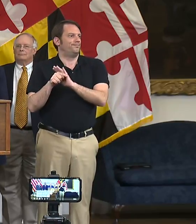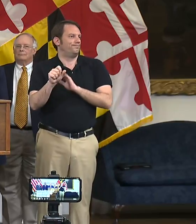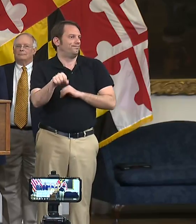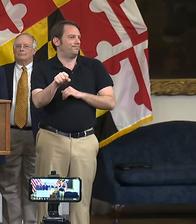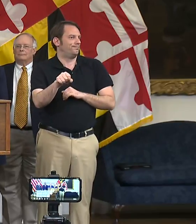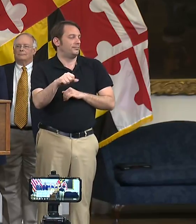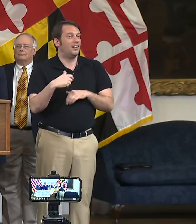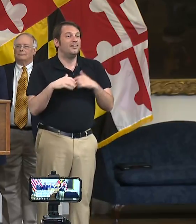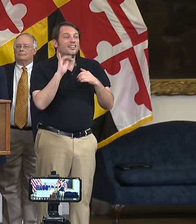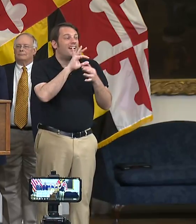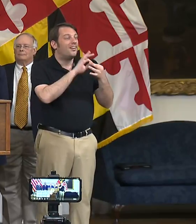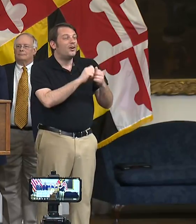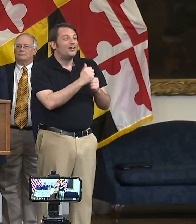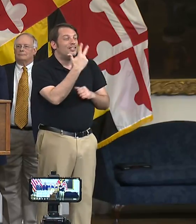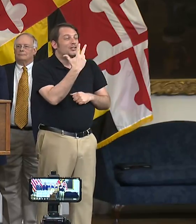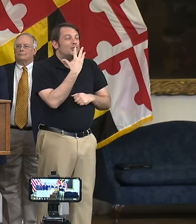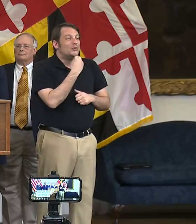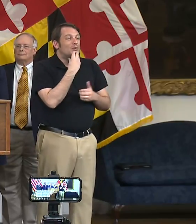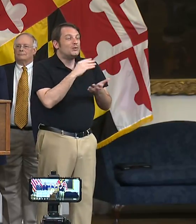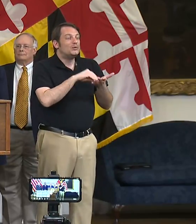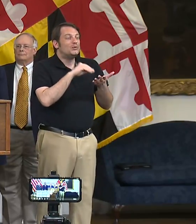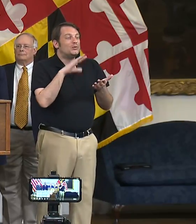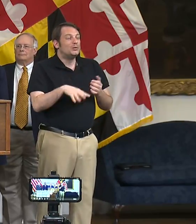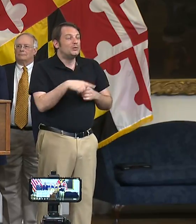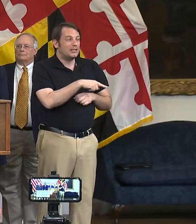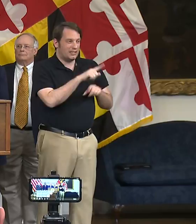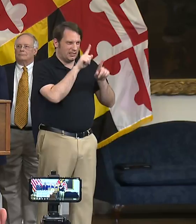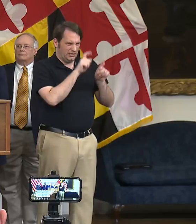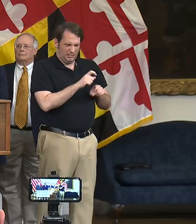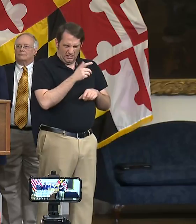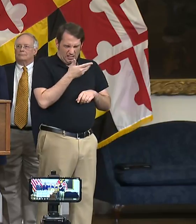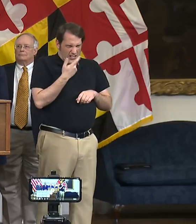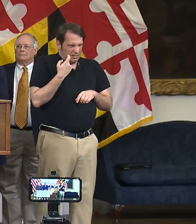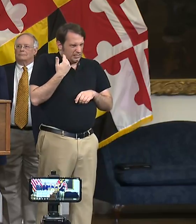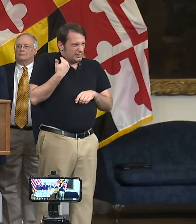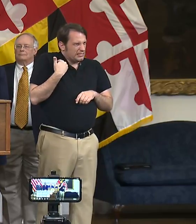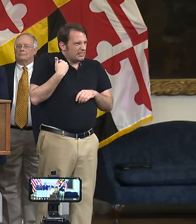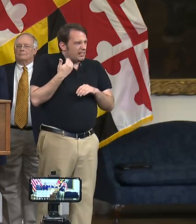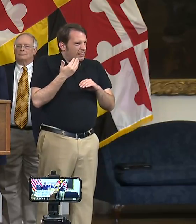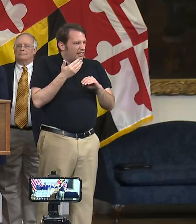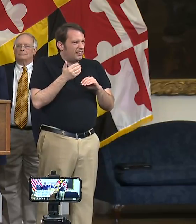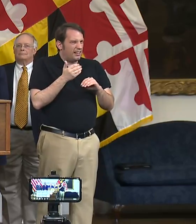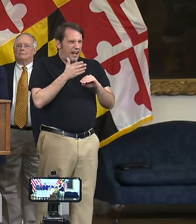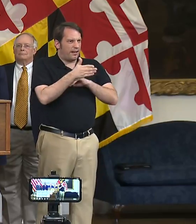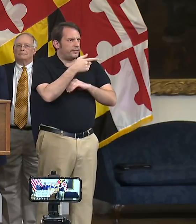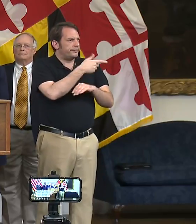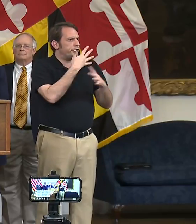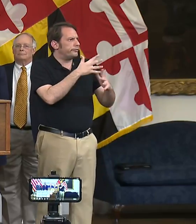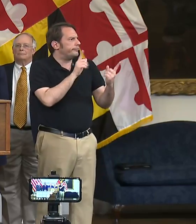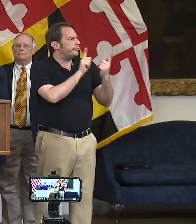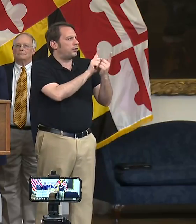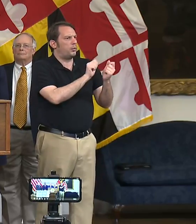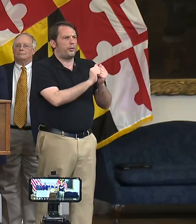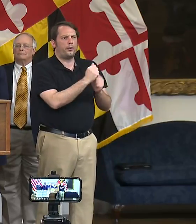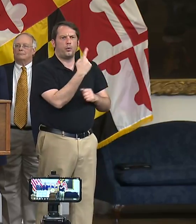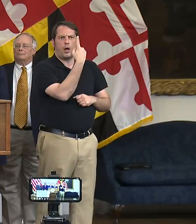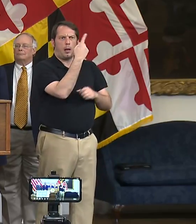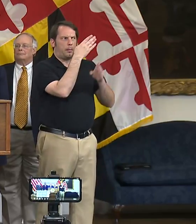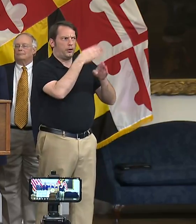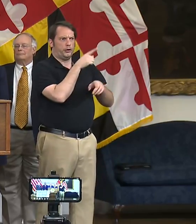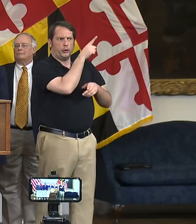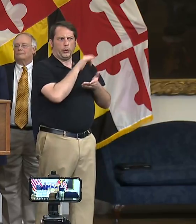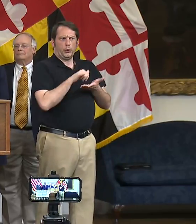tested after having indirect contact with the person in New York who had tested positive